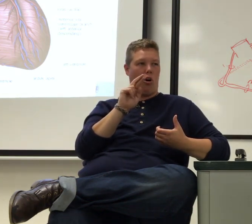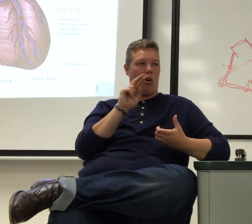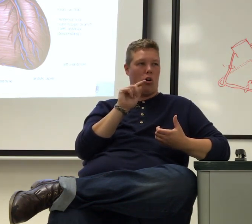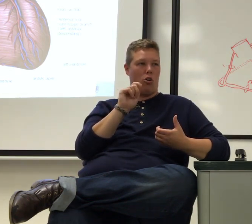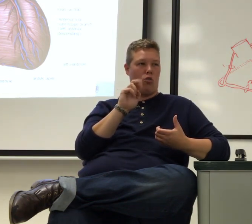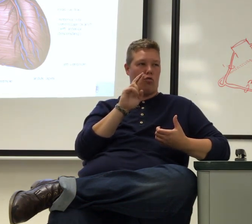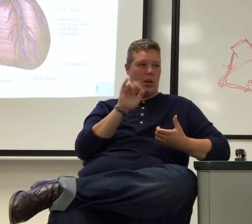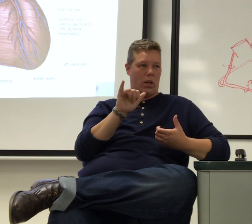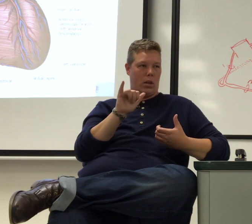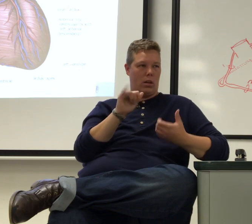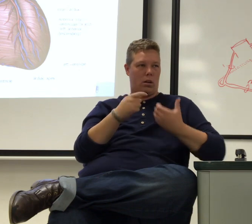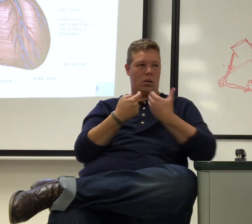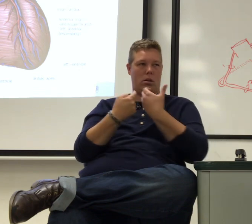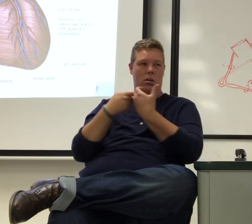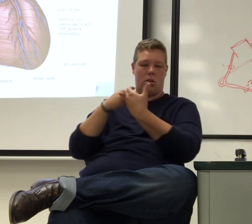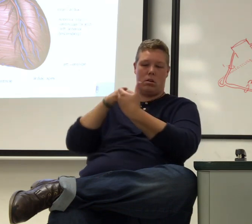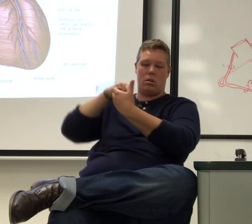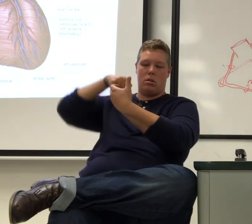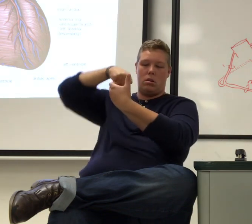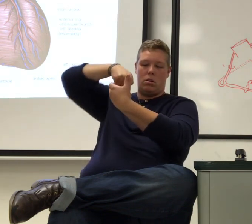Oops.